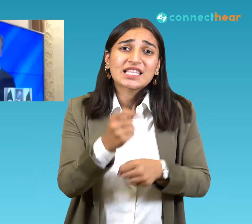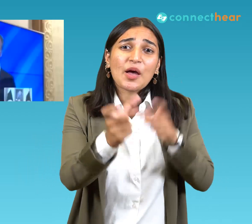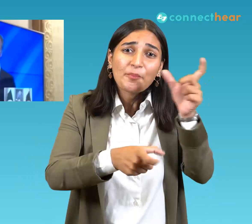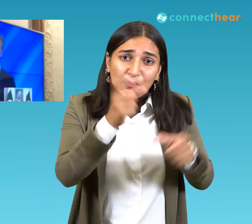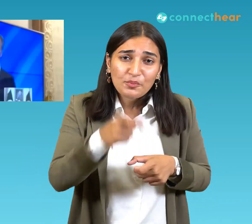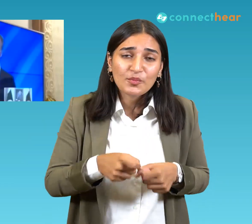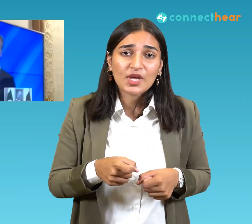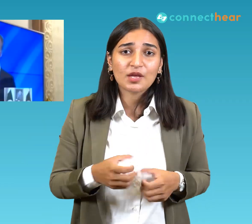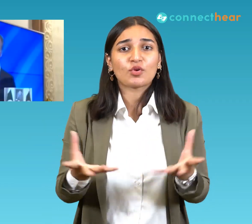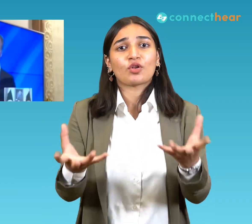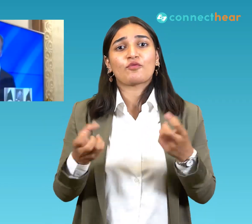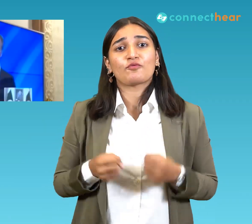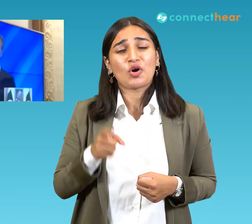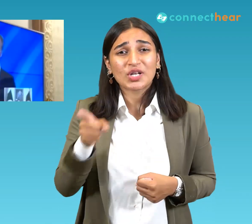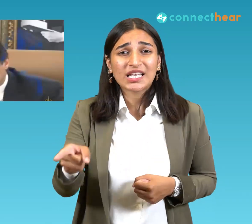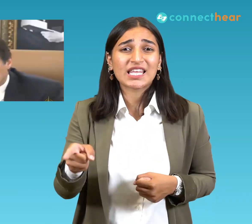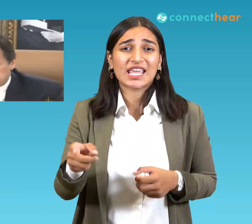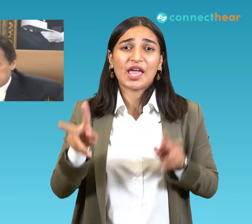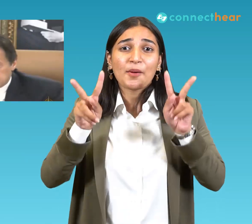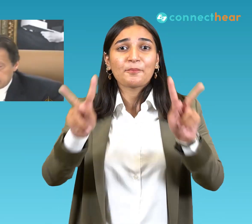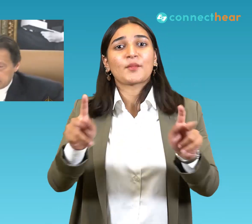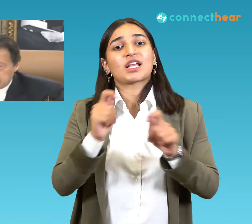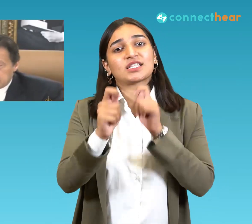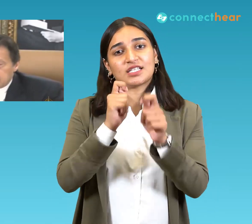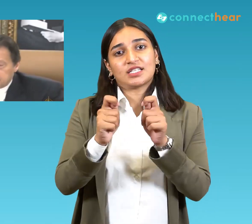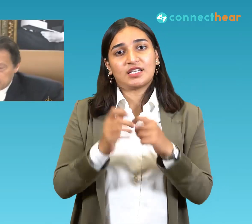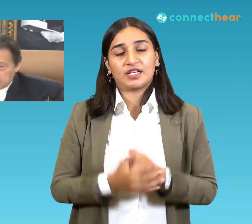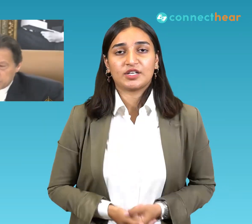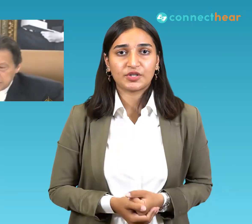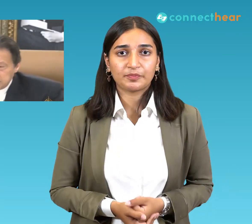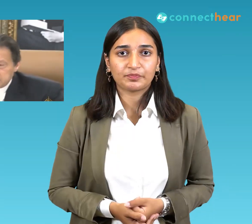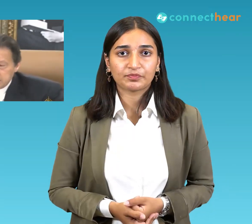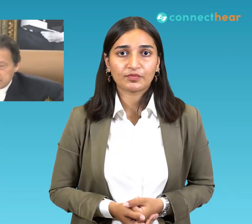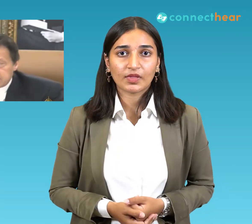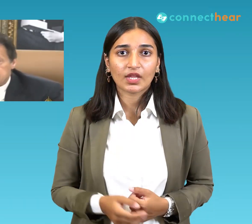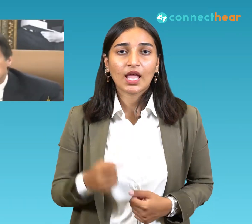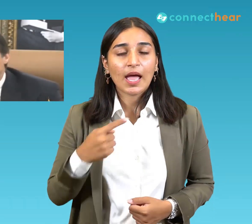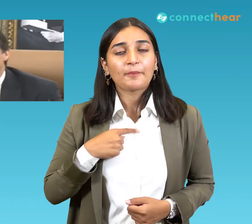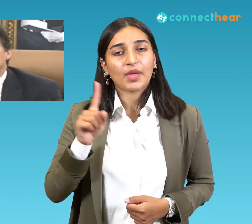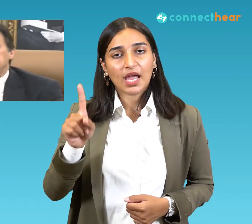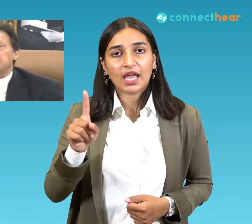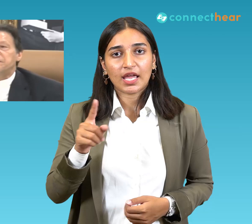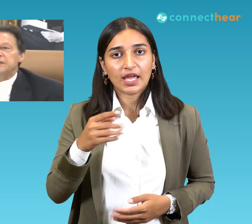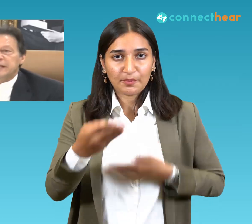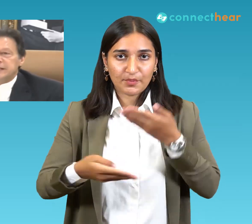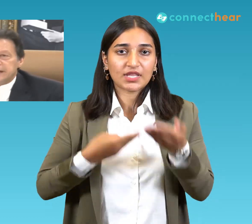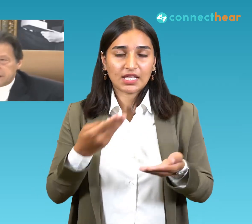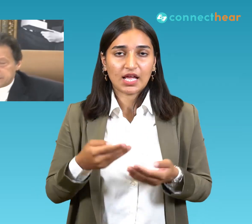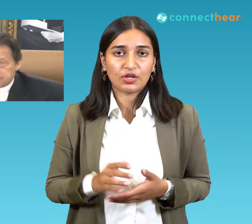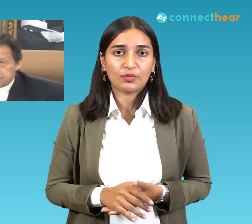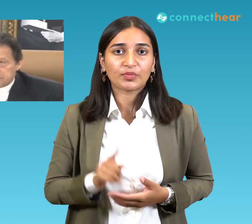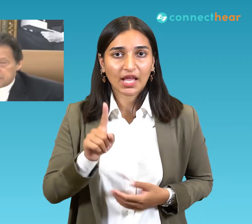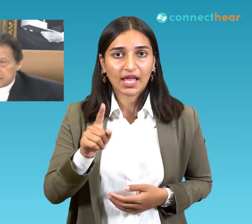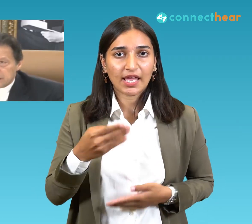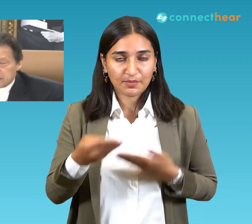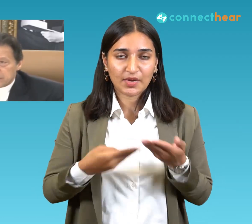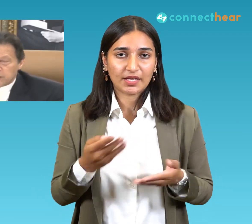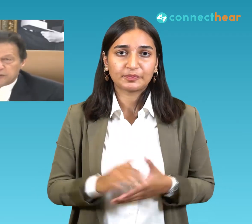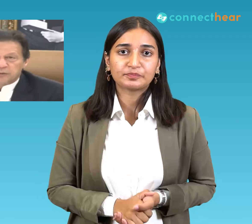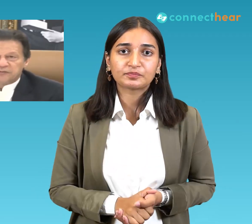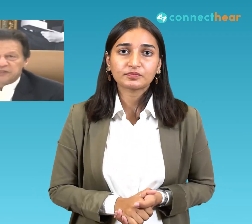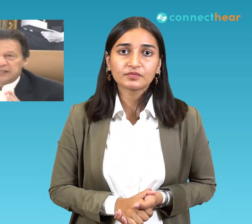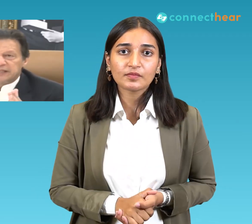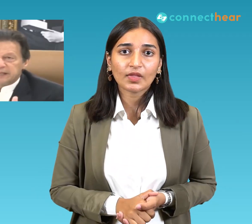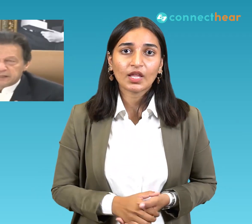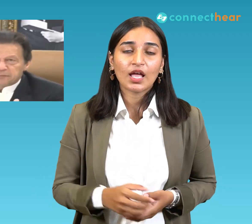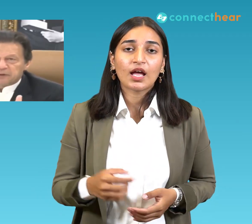this peace process. Let me just say one thing, that we see our government as a facilitator,